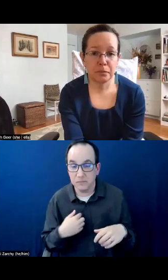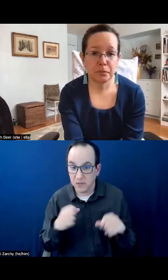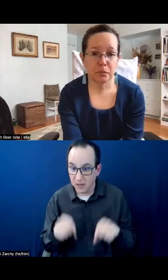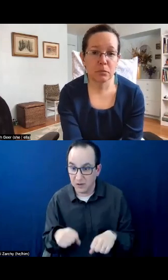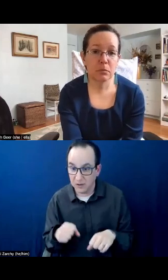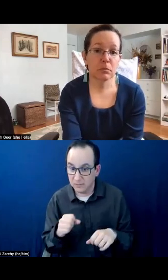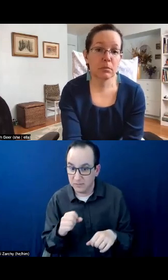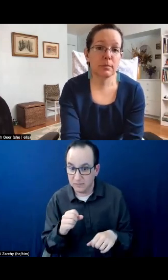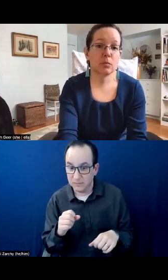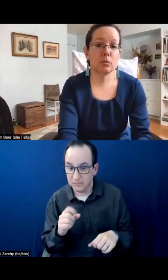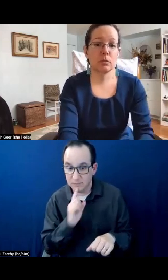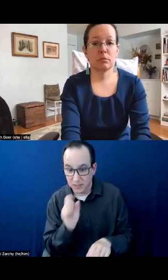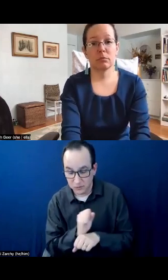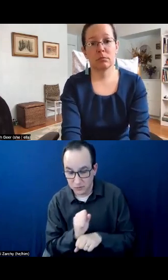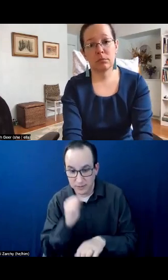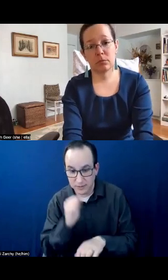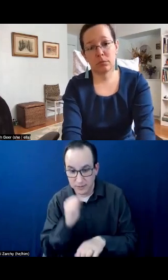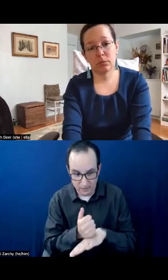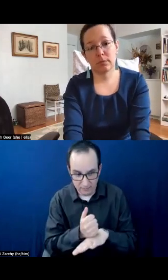salad,